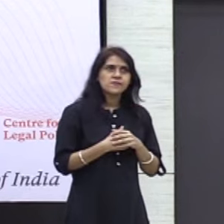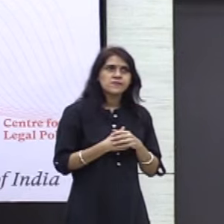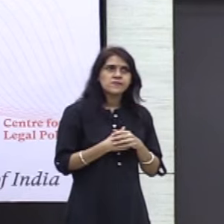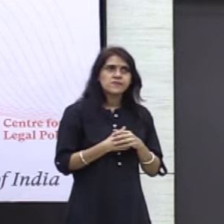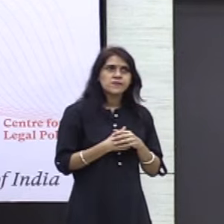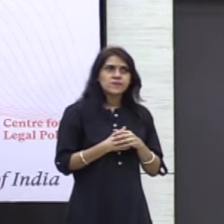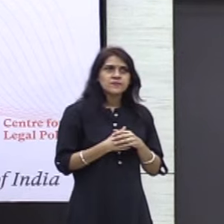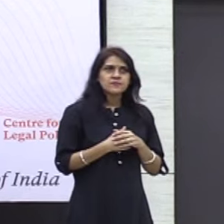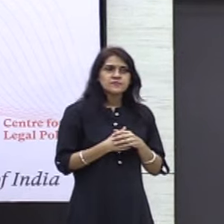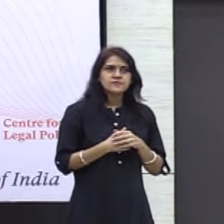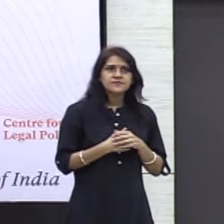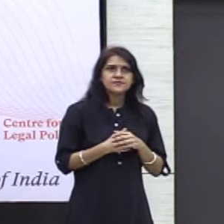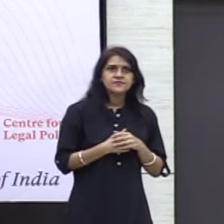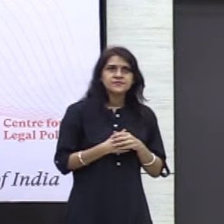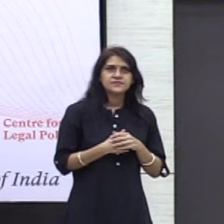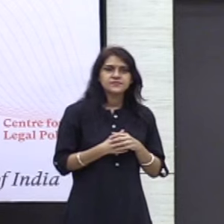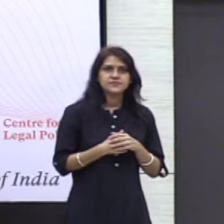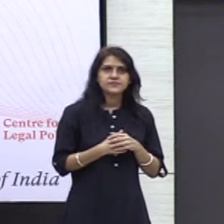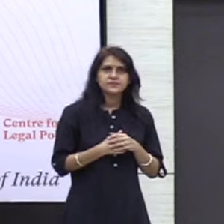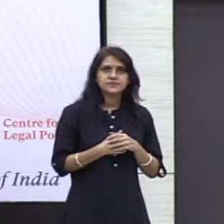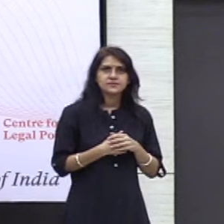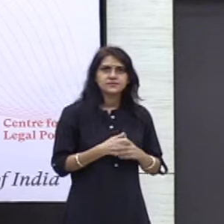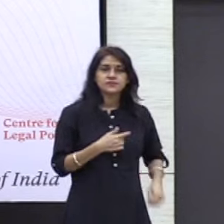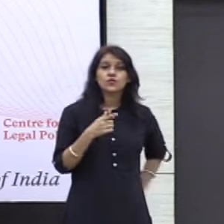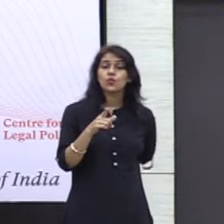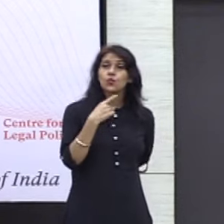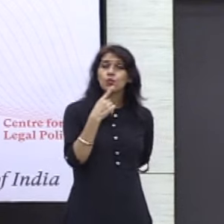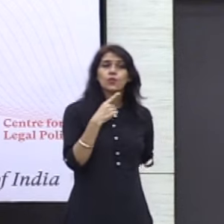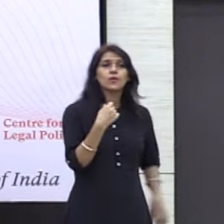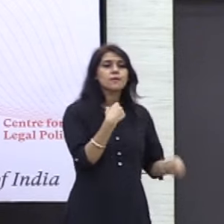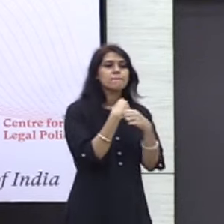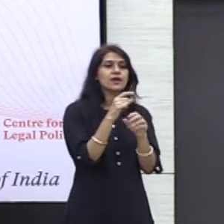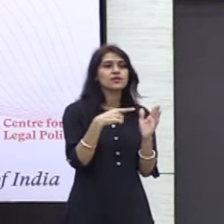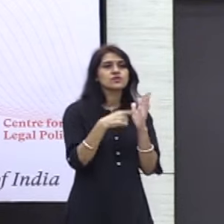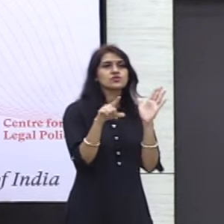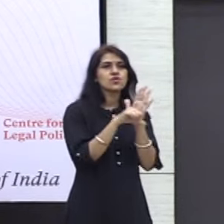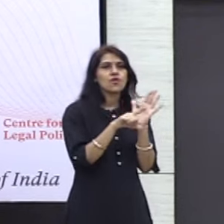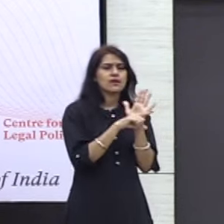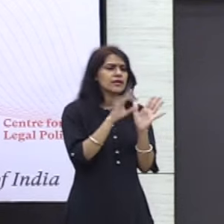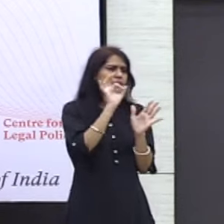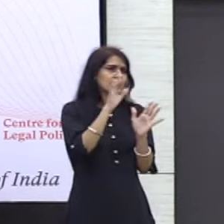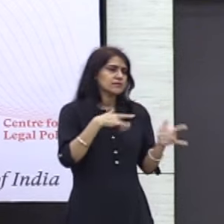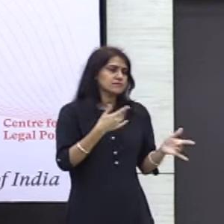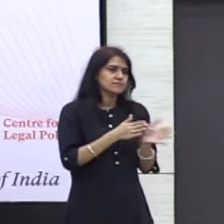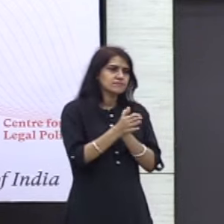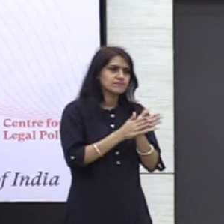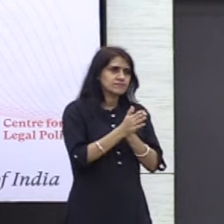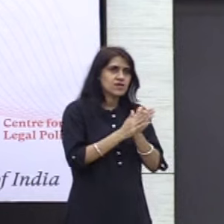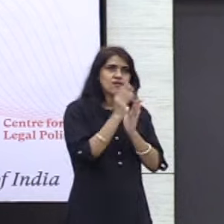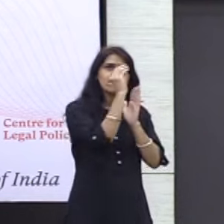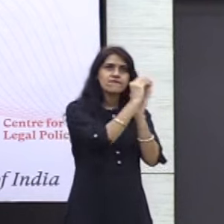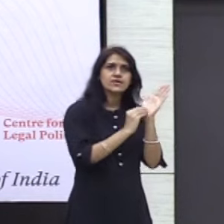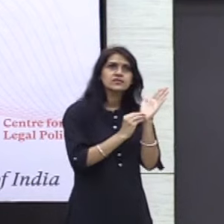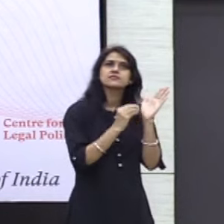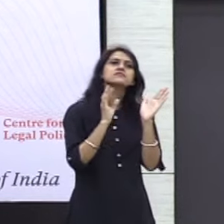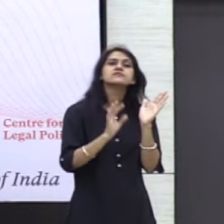when the British were here and Macaulay drafted this law, one interesting feature that you might not know